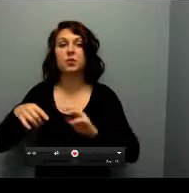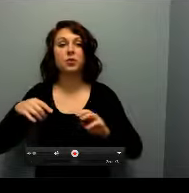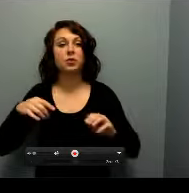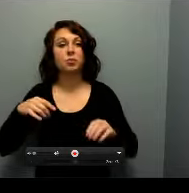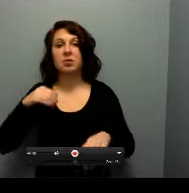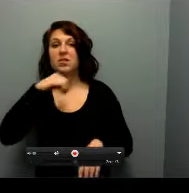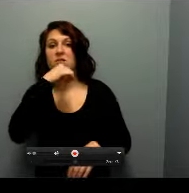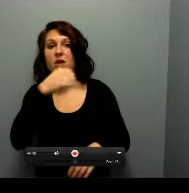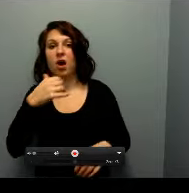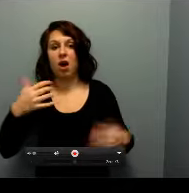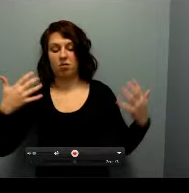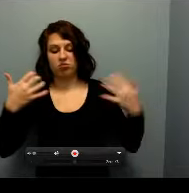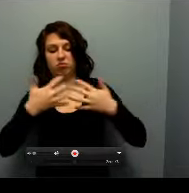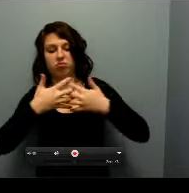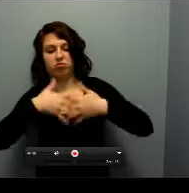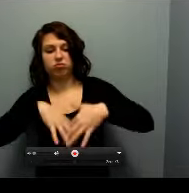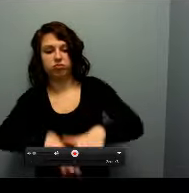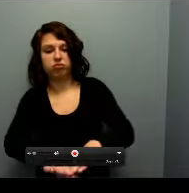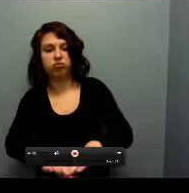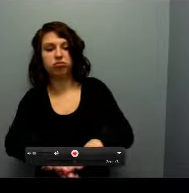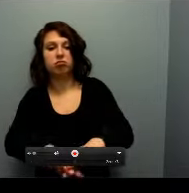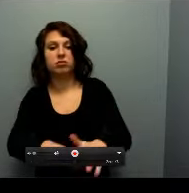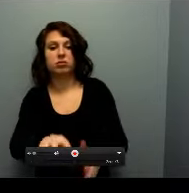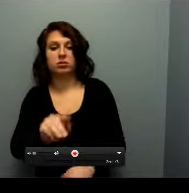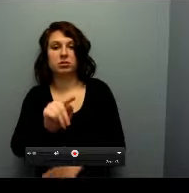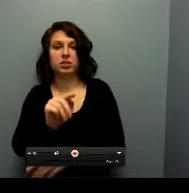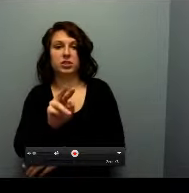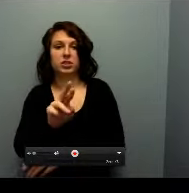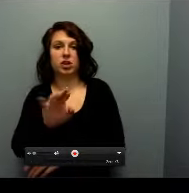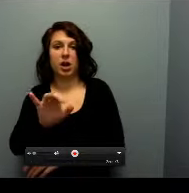Instead of thinking in mixed terms.